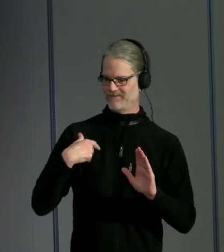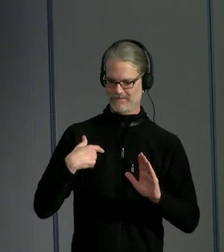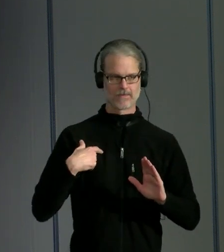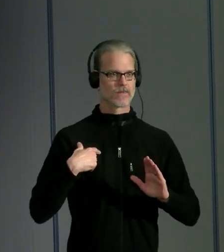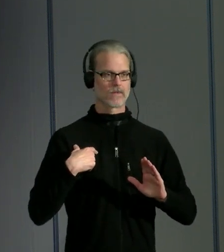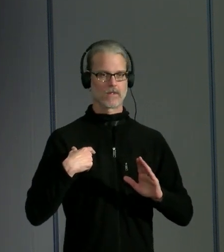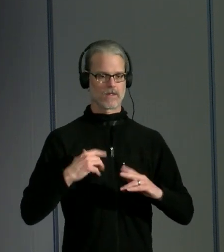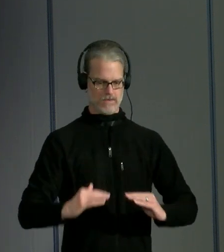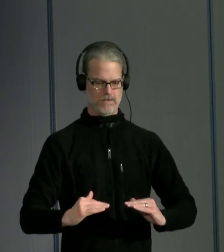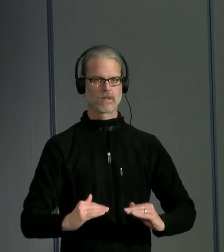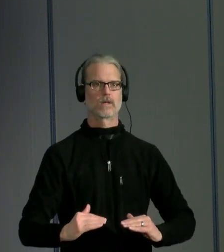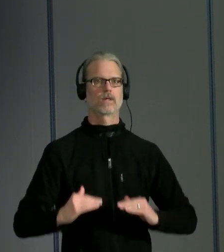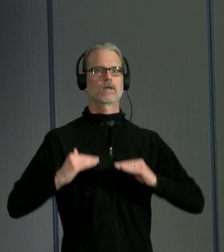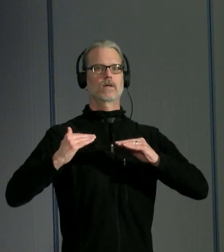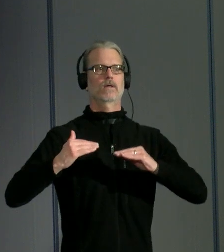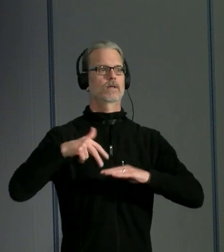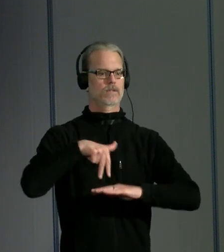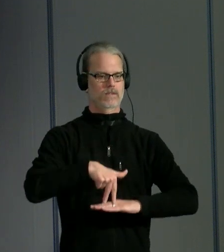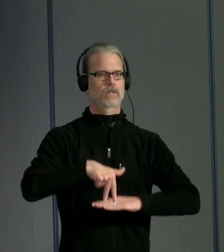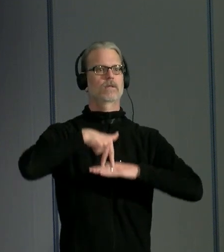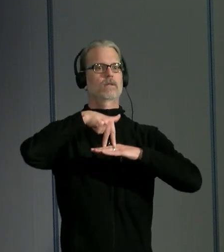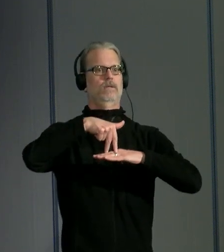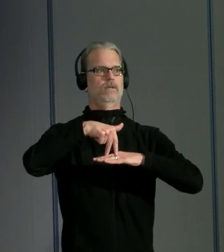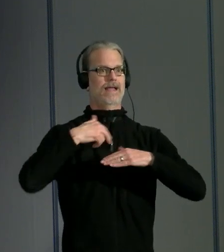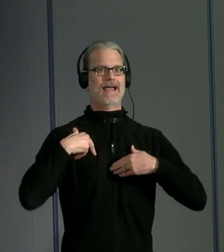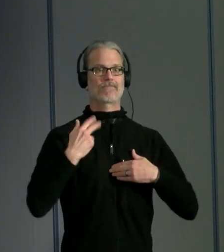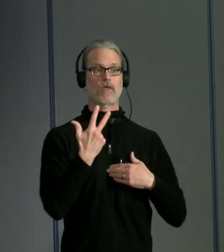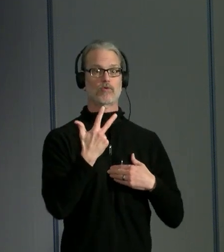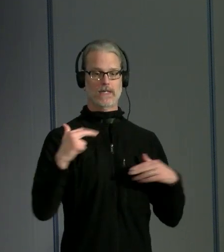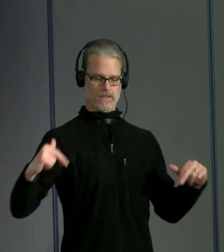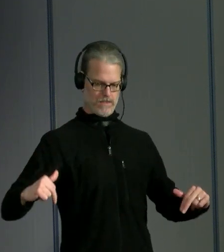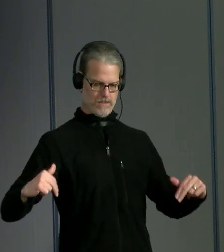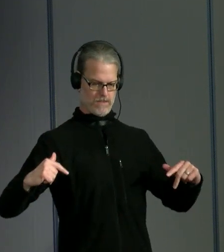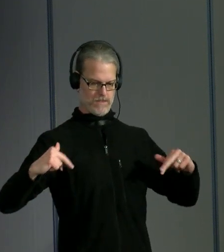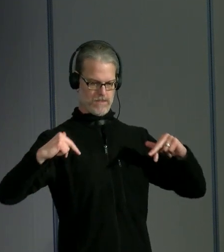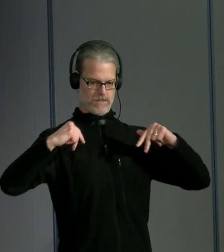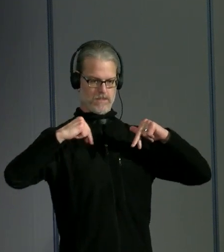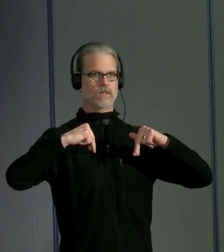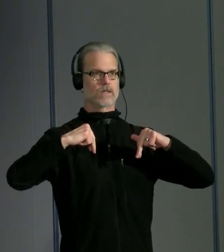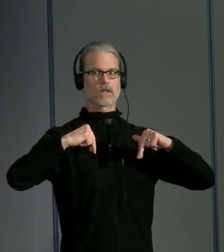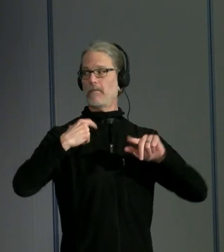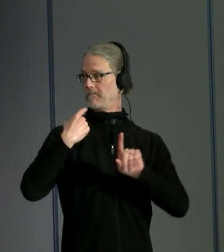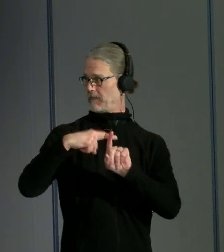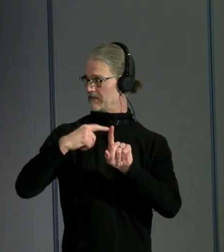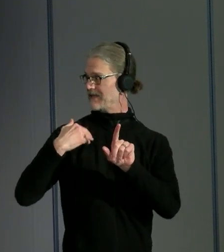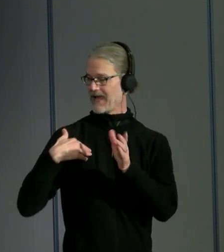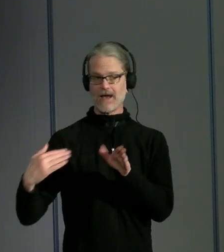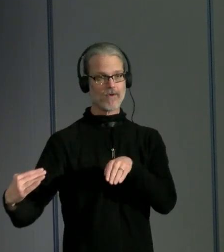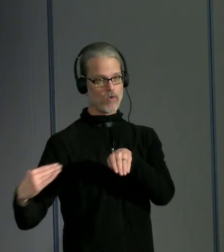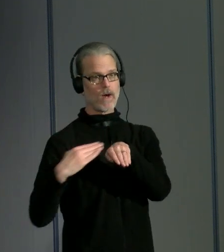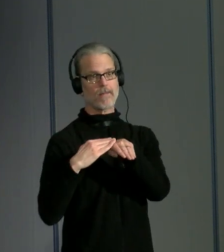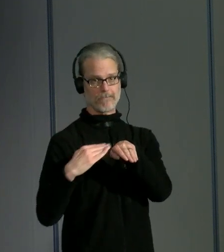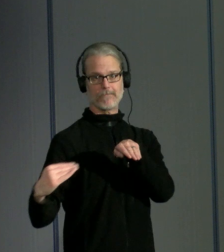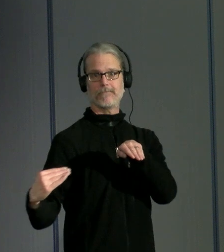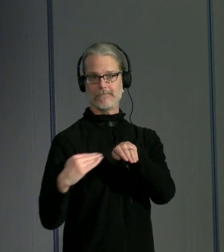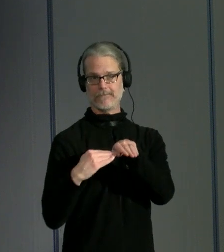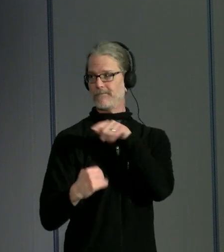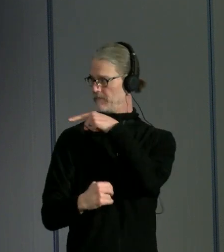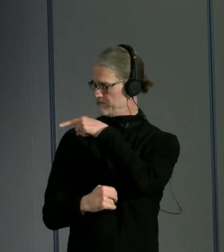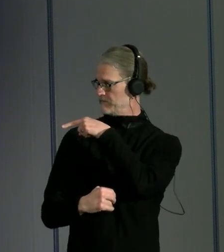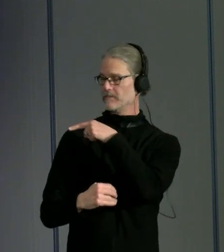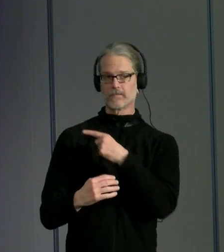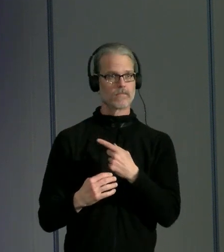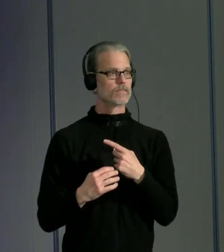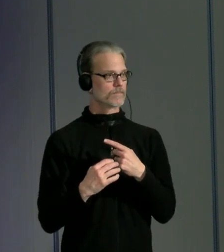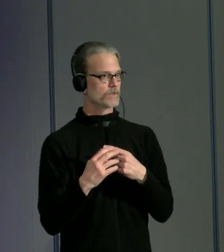elevated platform. There's 3 steps to gain access, but beyond the 3 steps, there is a ramp access, so somebody with a mobility aid can